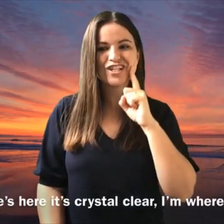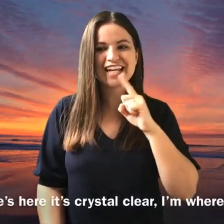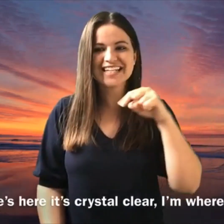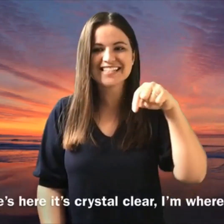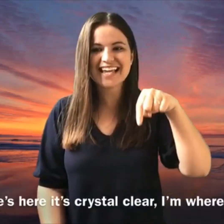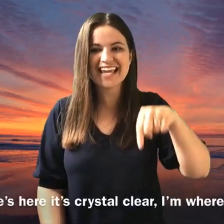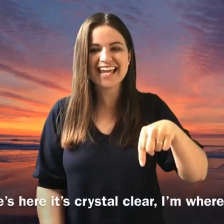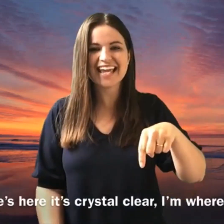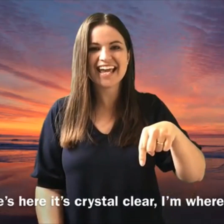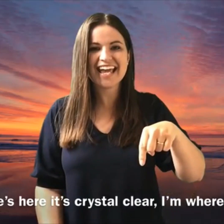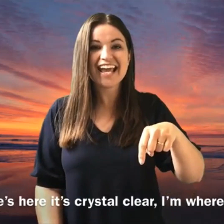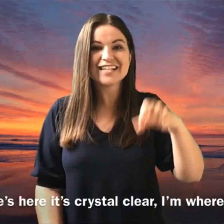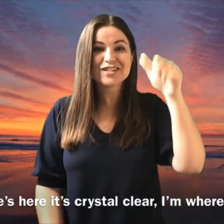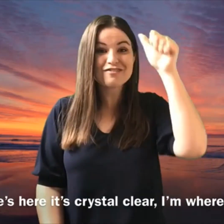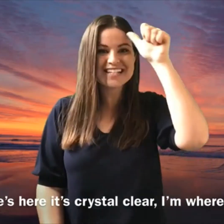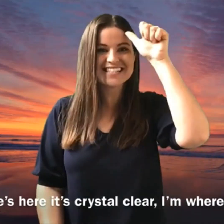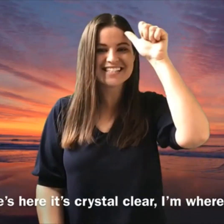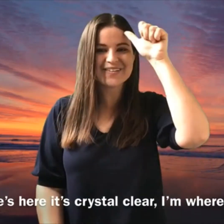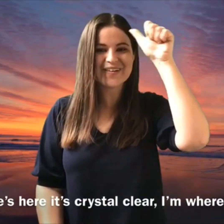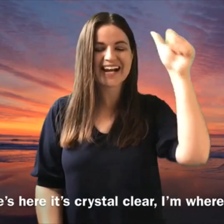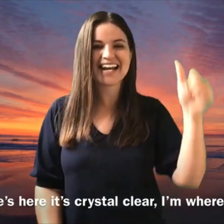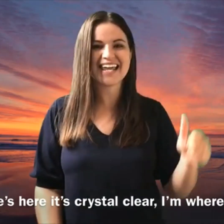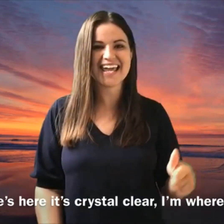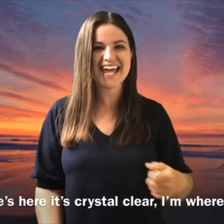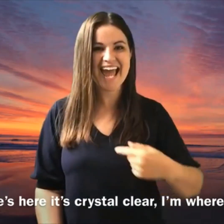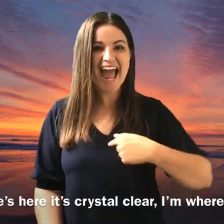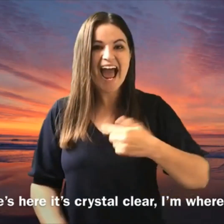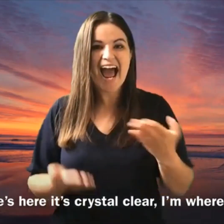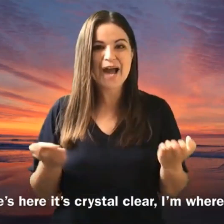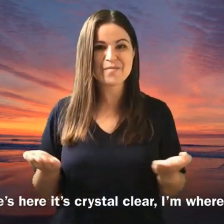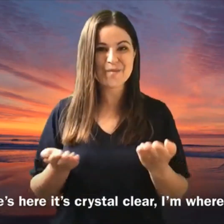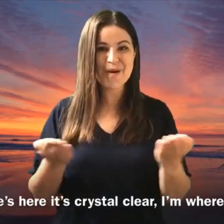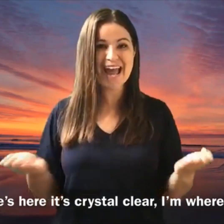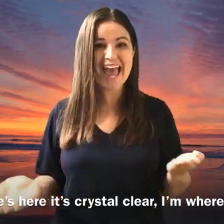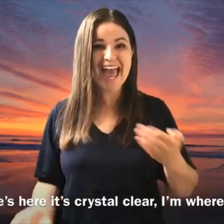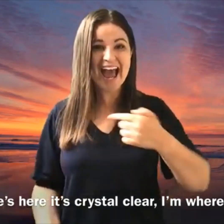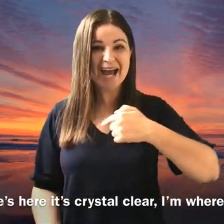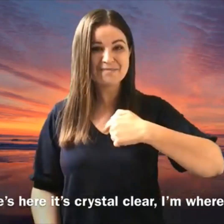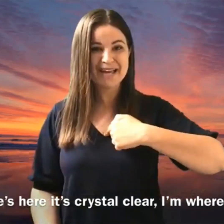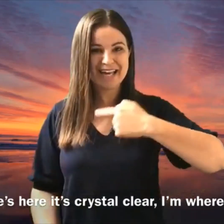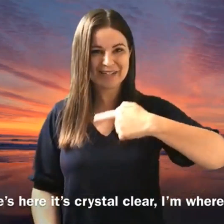crystal clear, I'm where I'm meant.